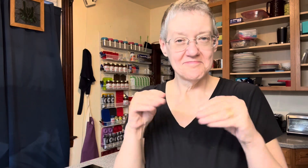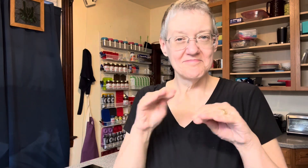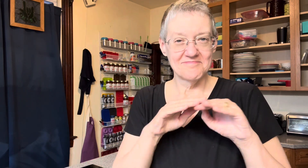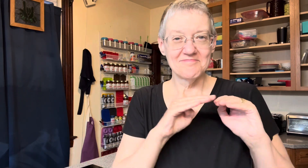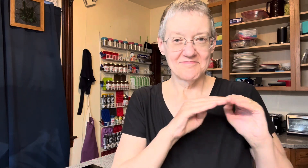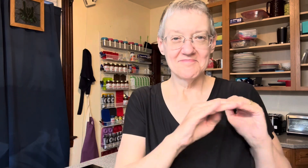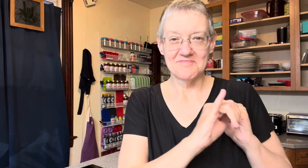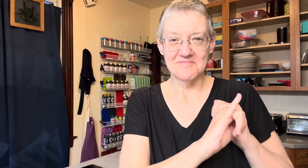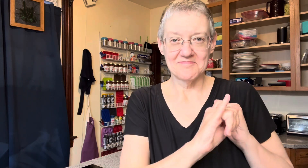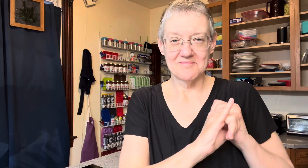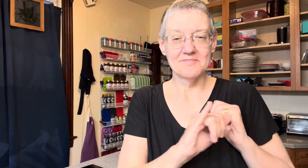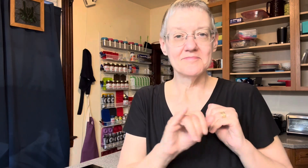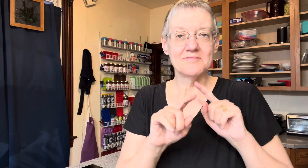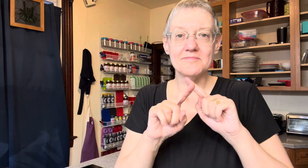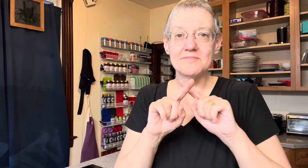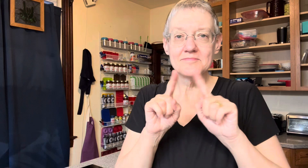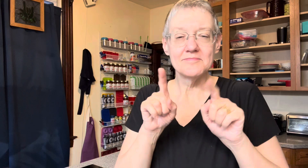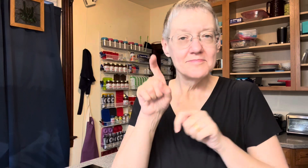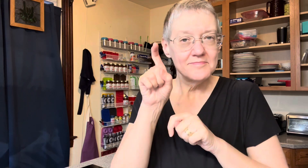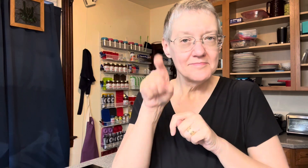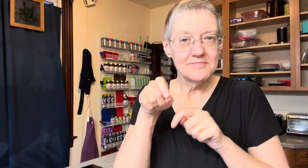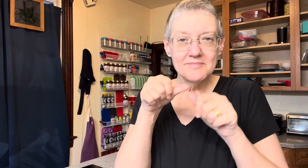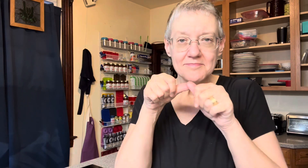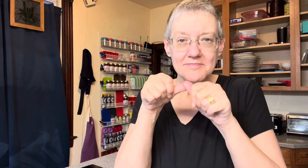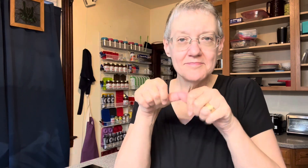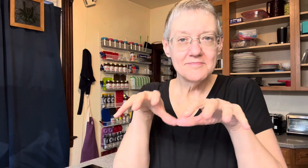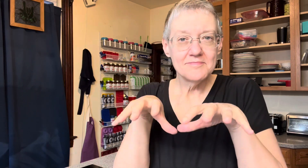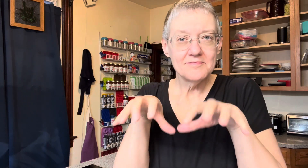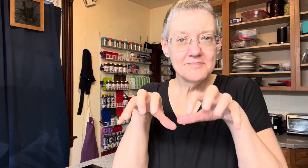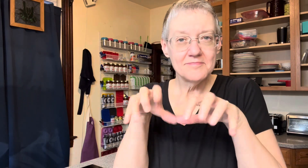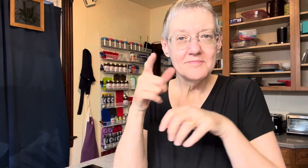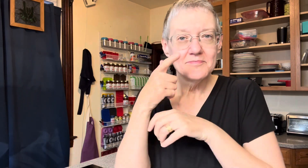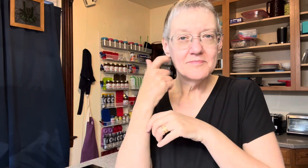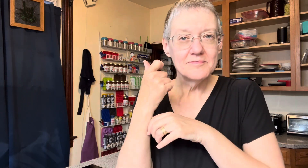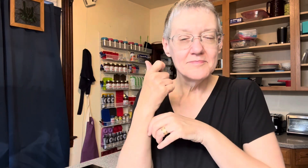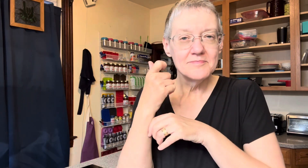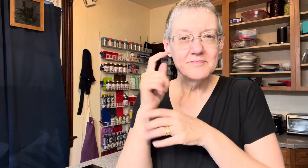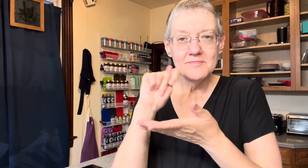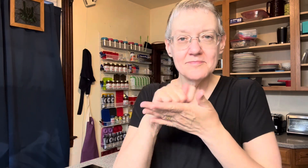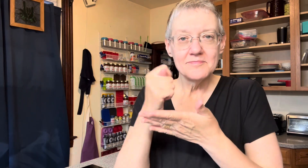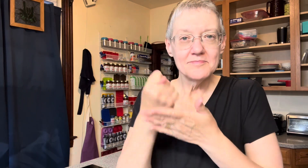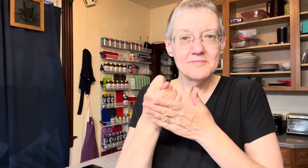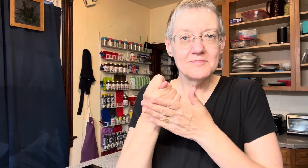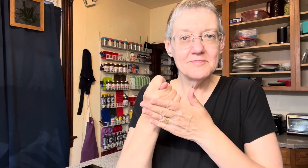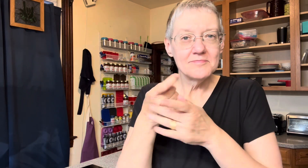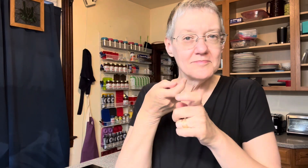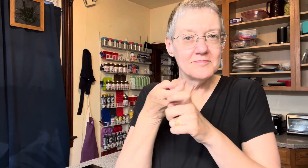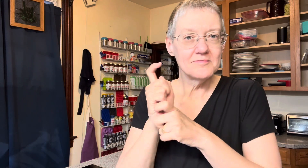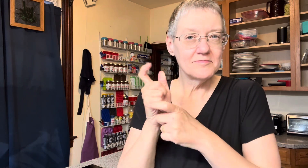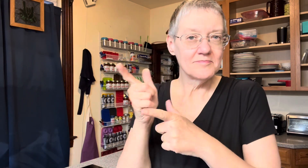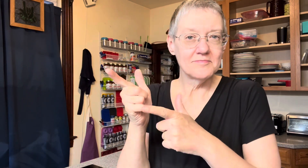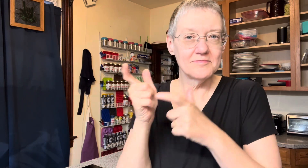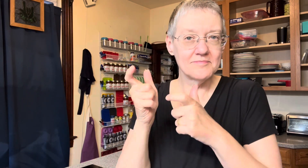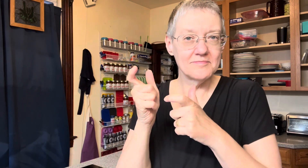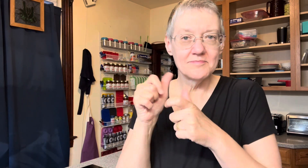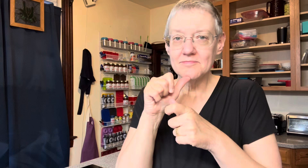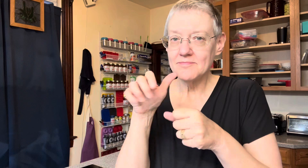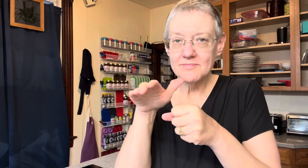through my local co-op, they started stocking them on their shelves. But they need to be stored in the freezer. They spoil